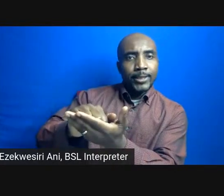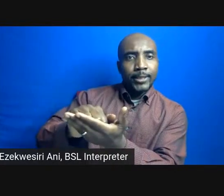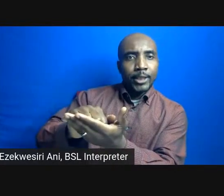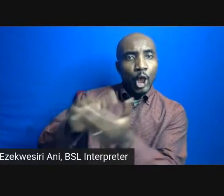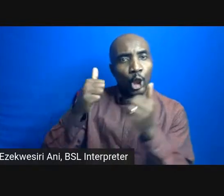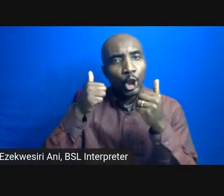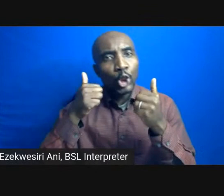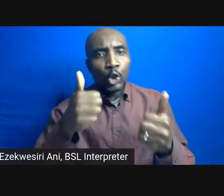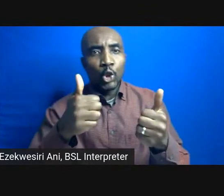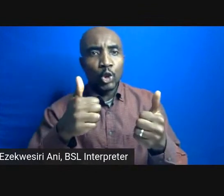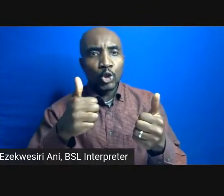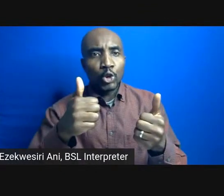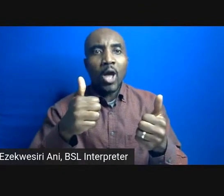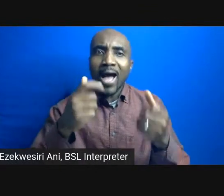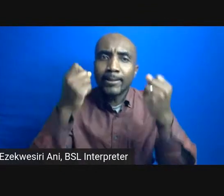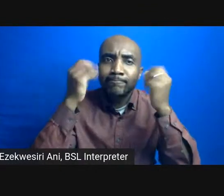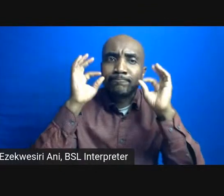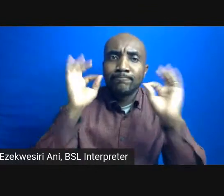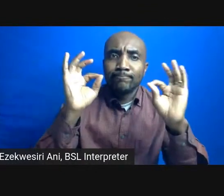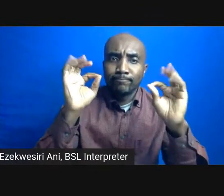good, and ideal,